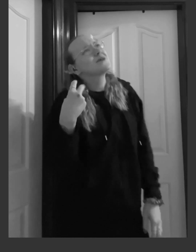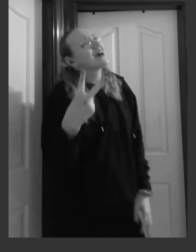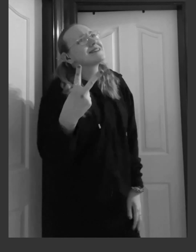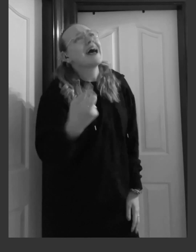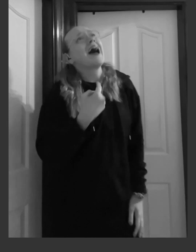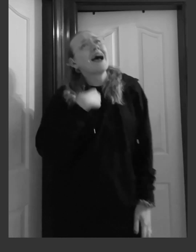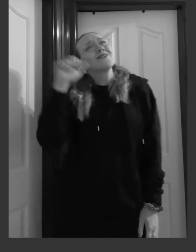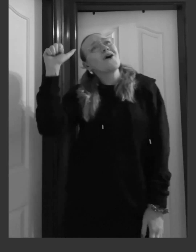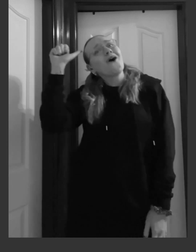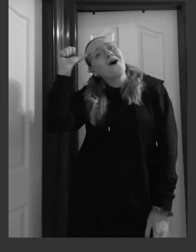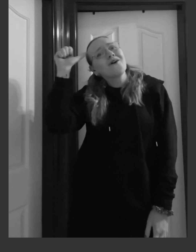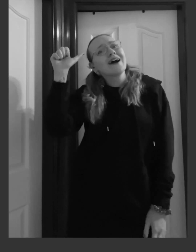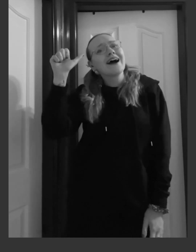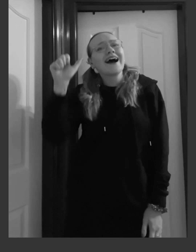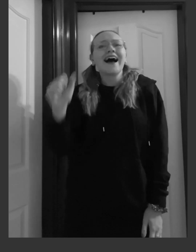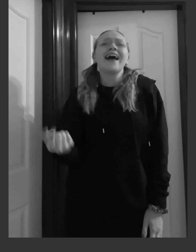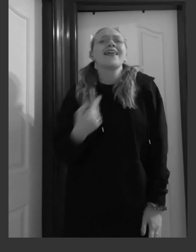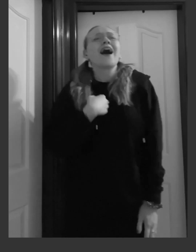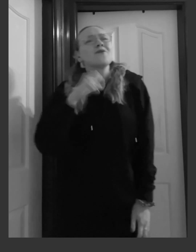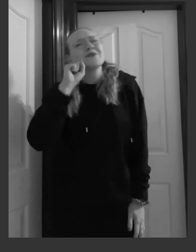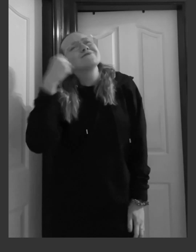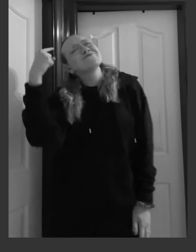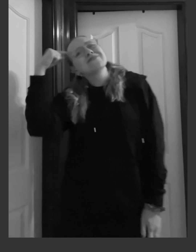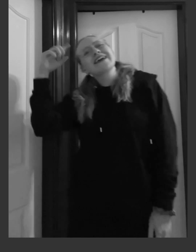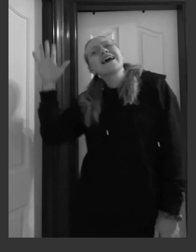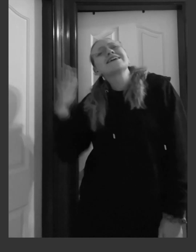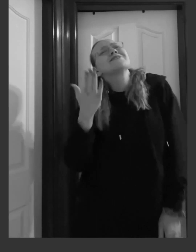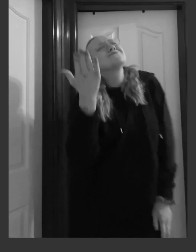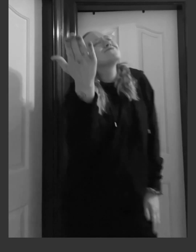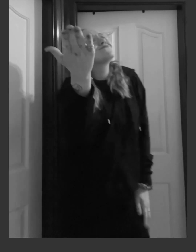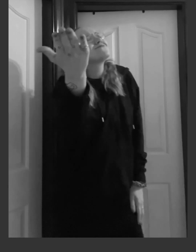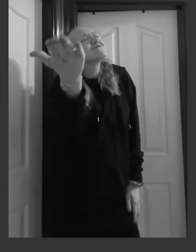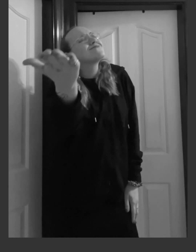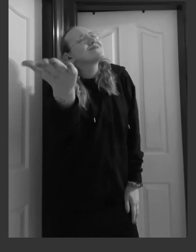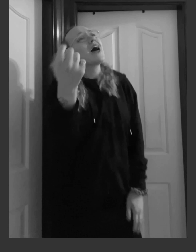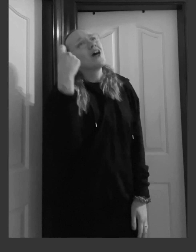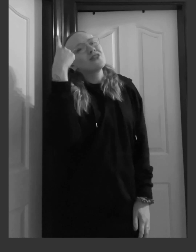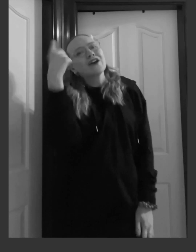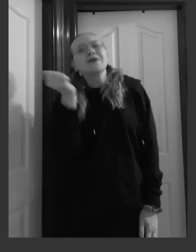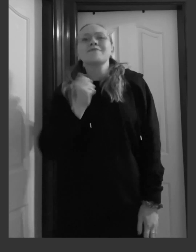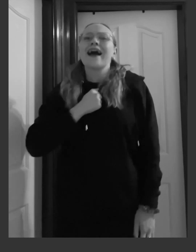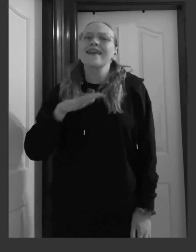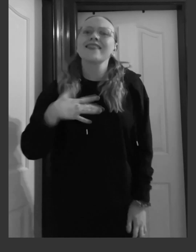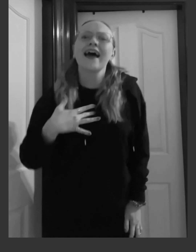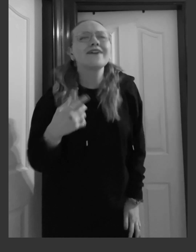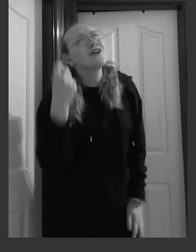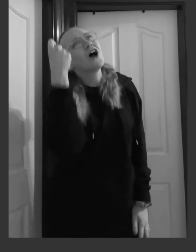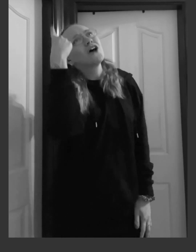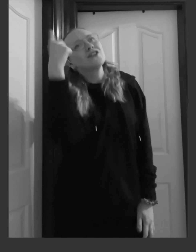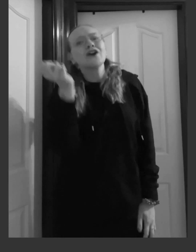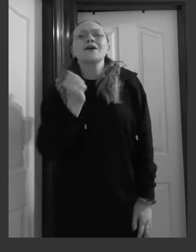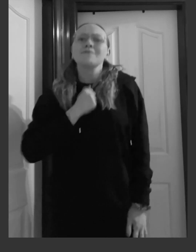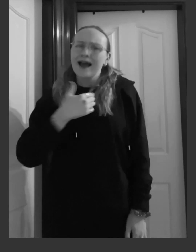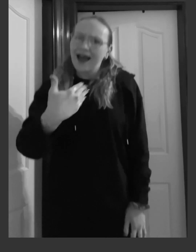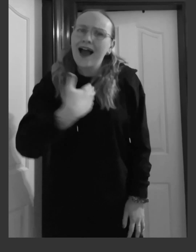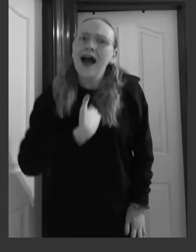know that I get over you Look at my life, look at my heart